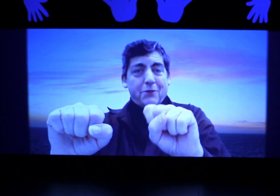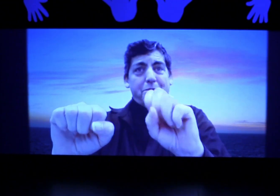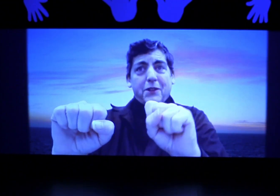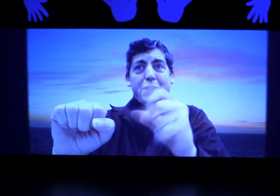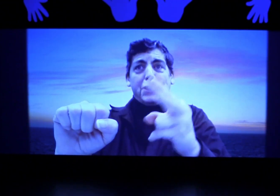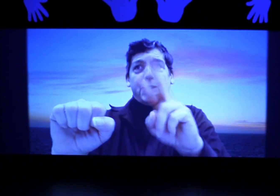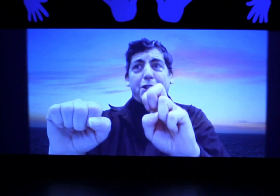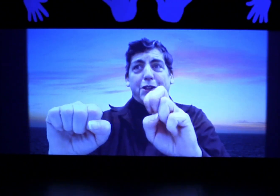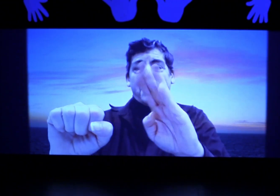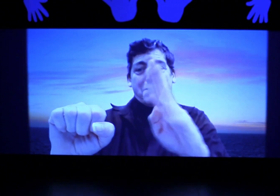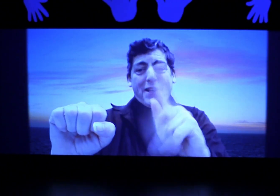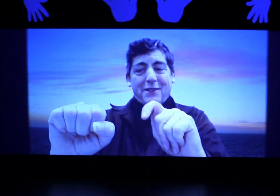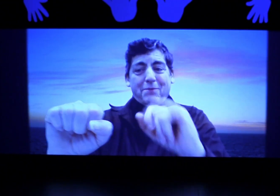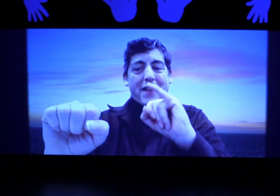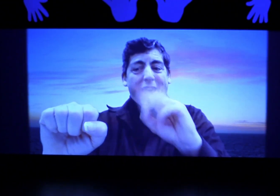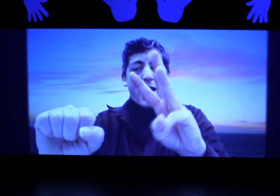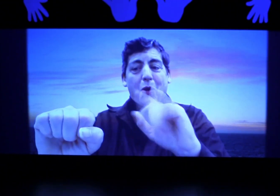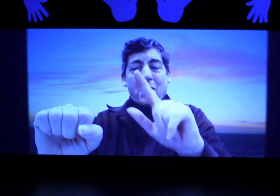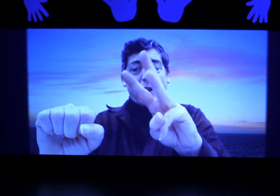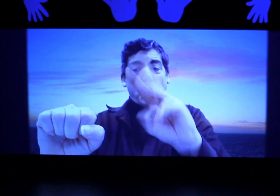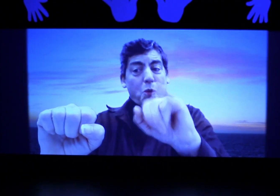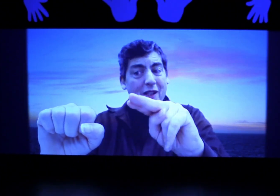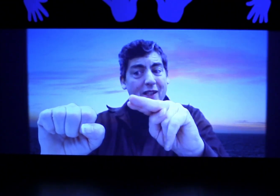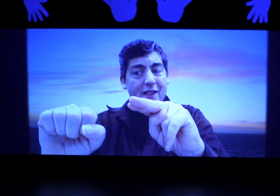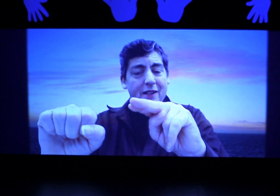You're serious. Sure, but I will win.